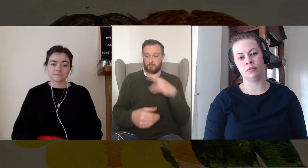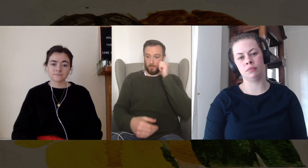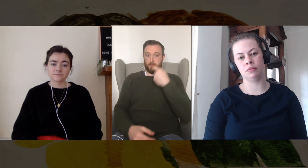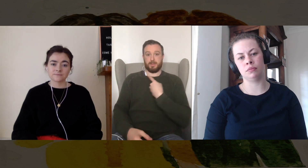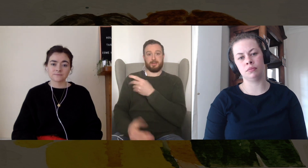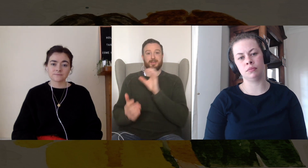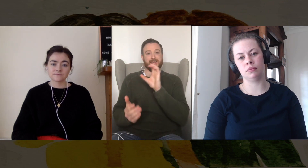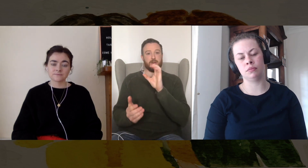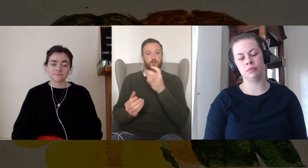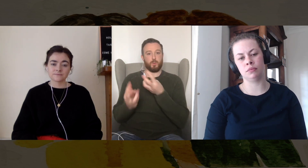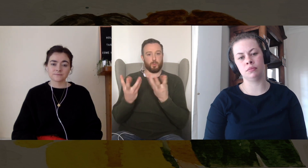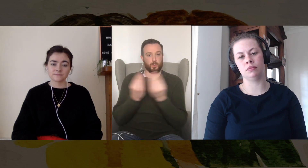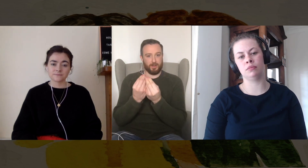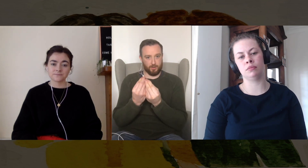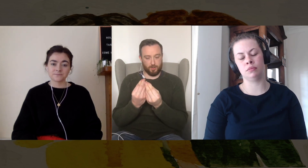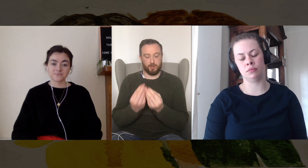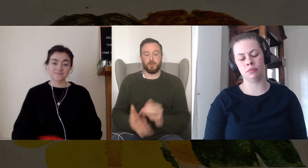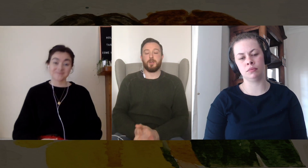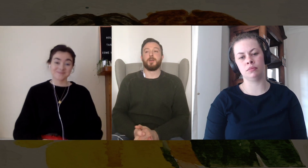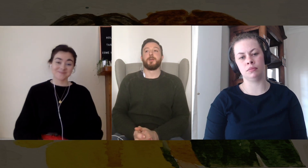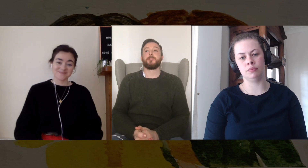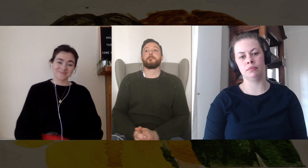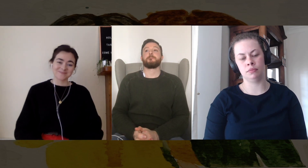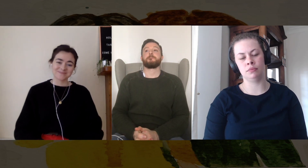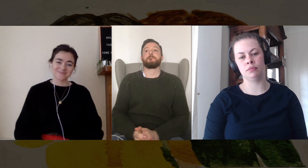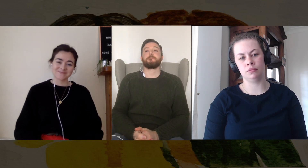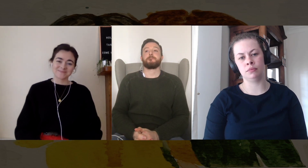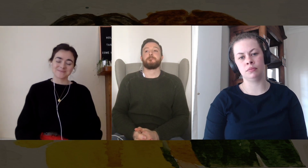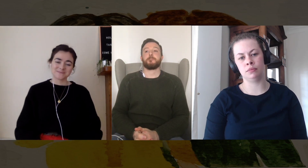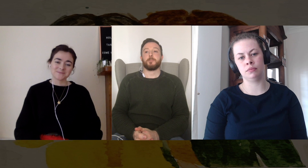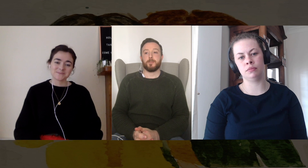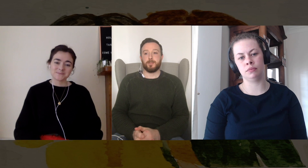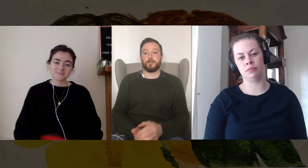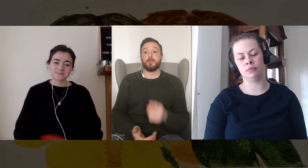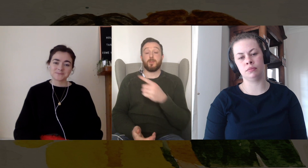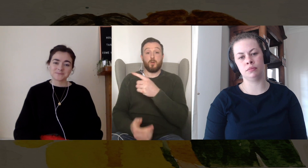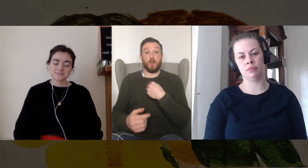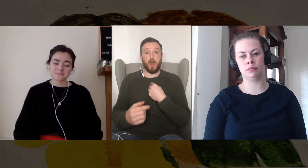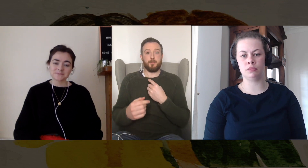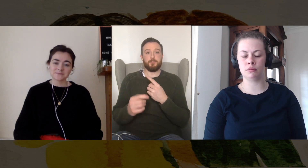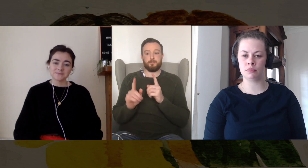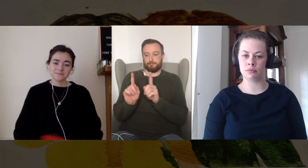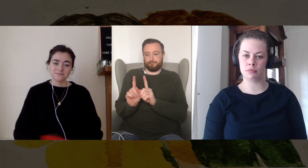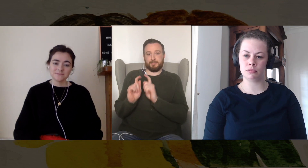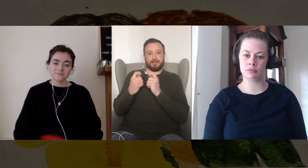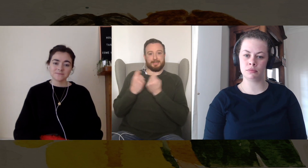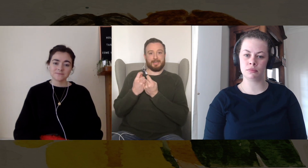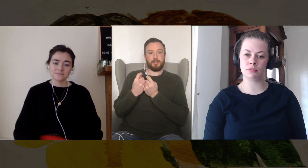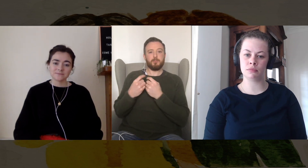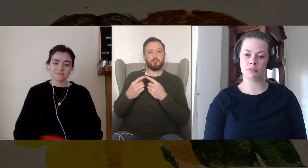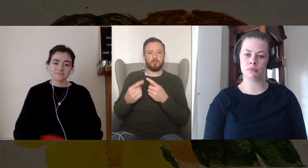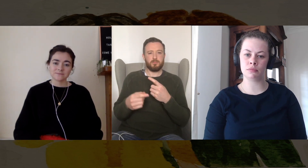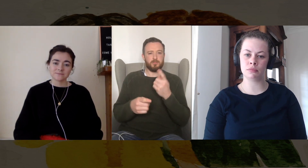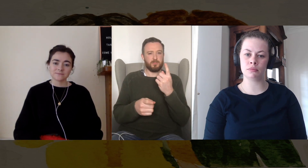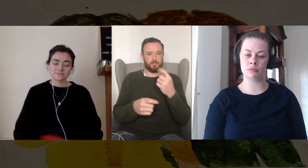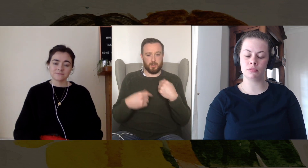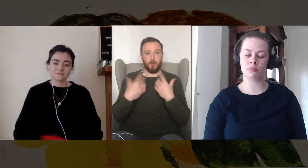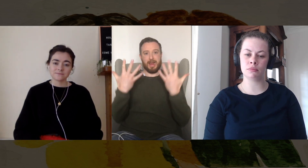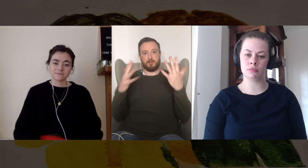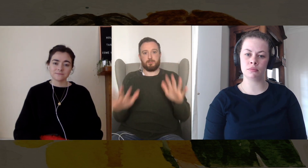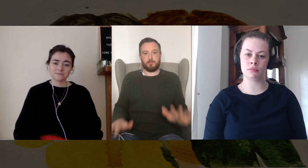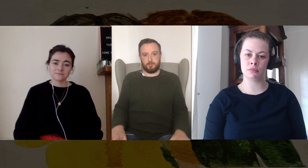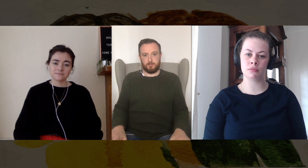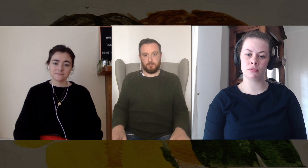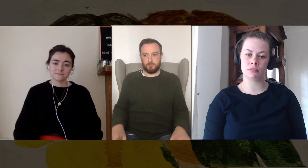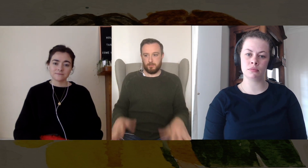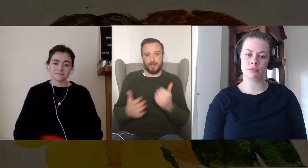etc. And it's when your hands down time is what do you do in that hands down time. Yeah. So when if I